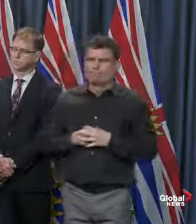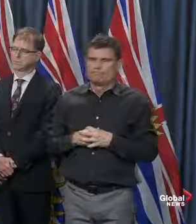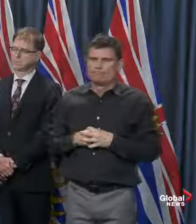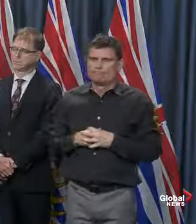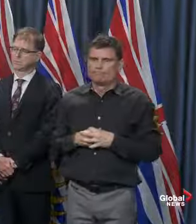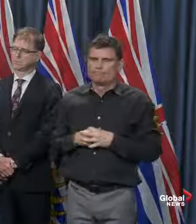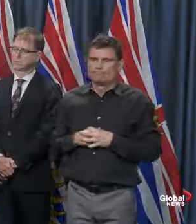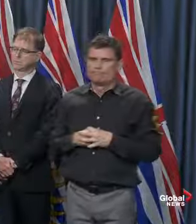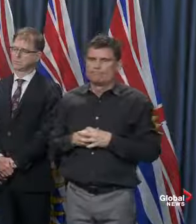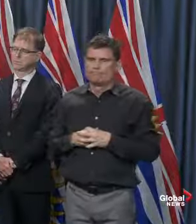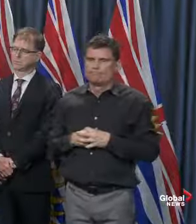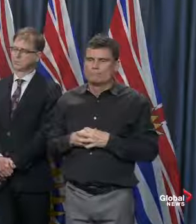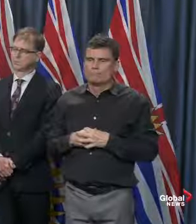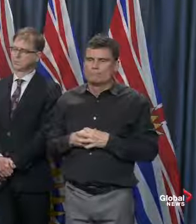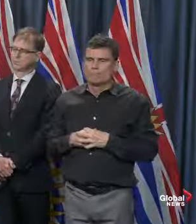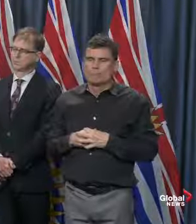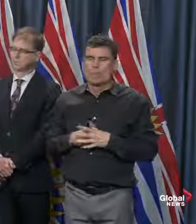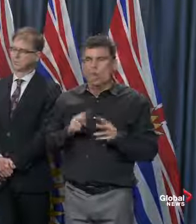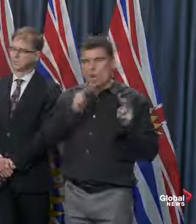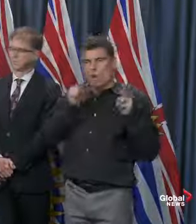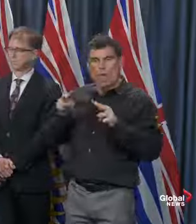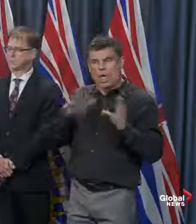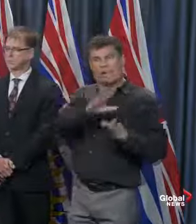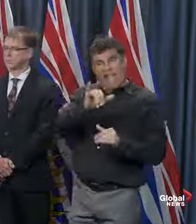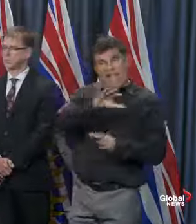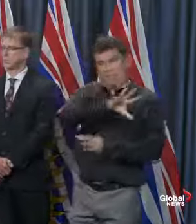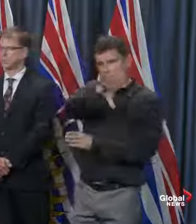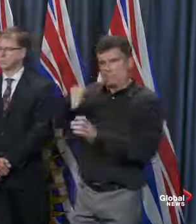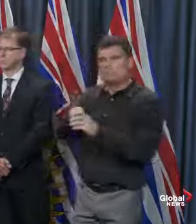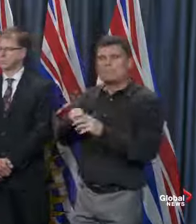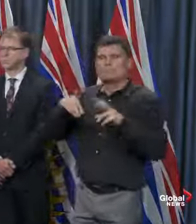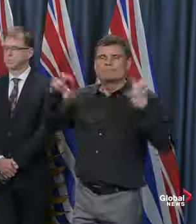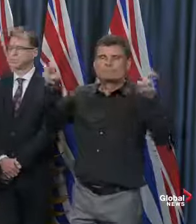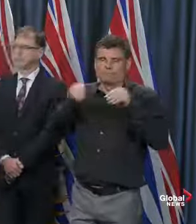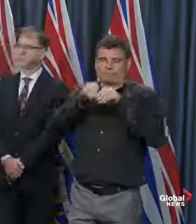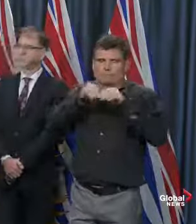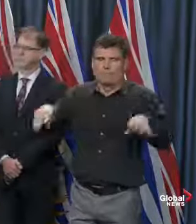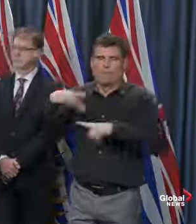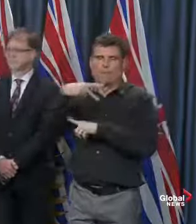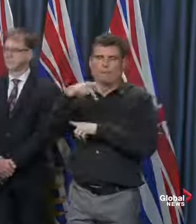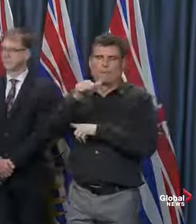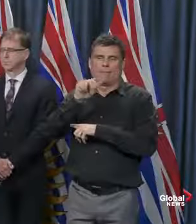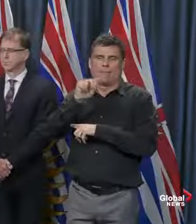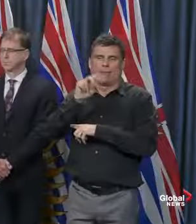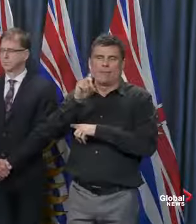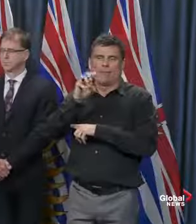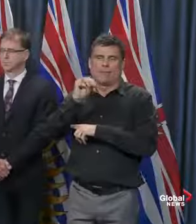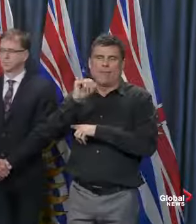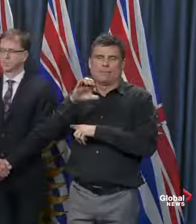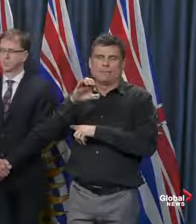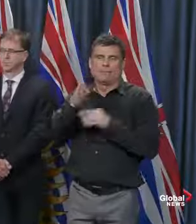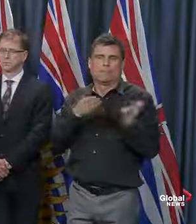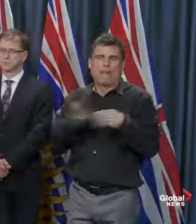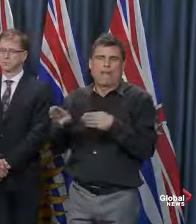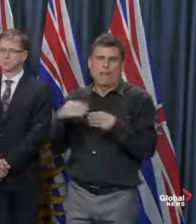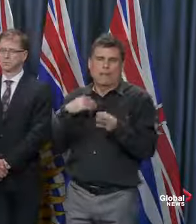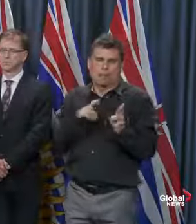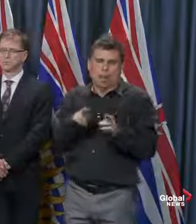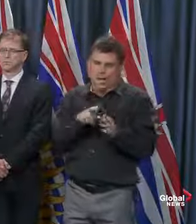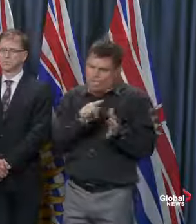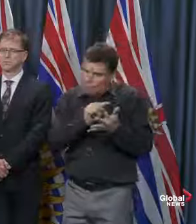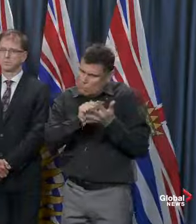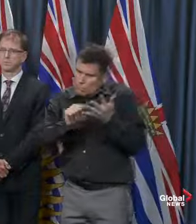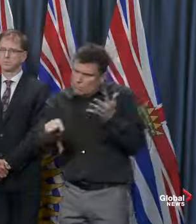planning process. In terms of BC ferries, we do understand that people will be able to stay in their